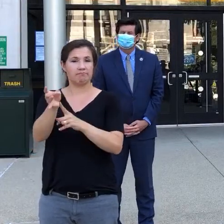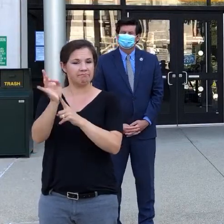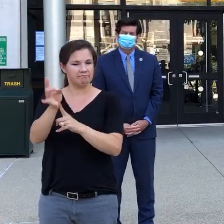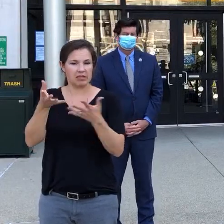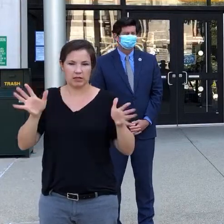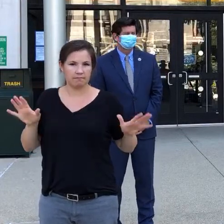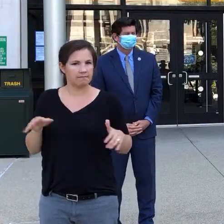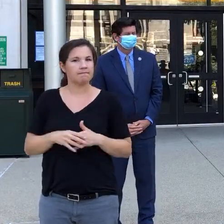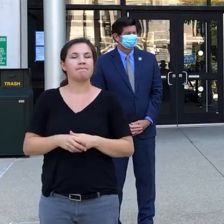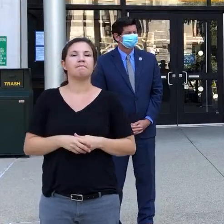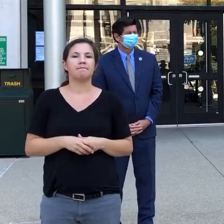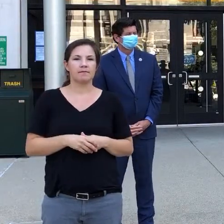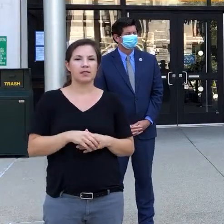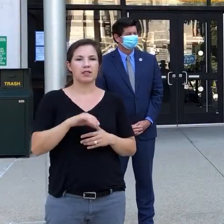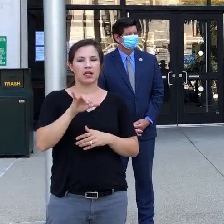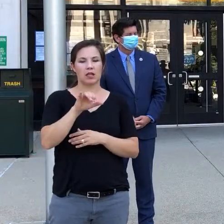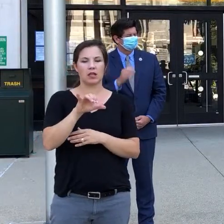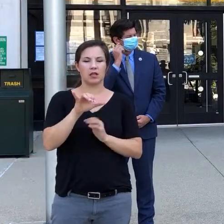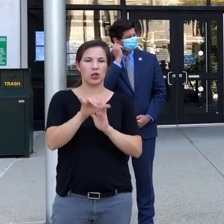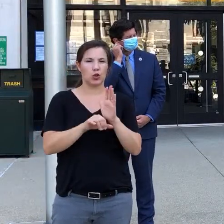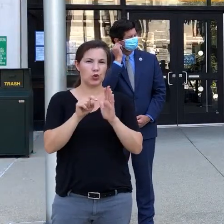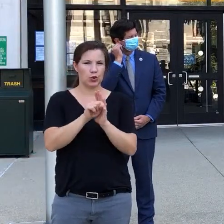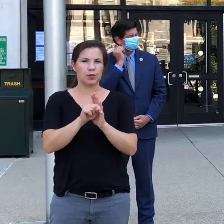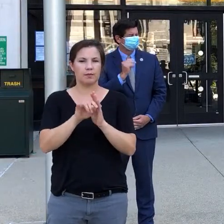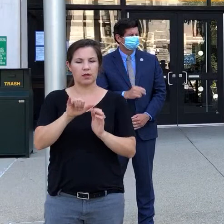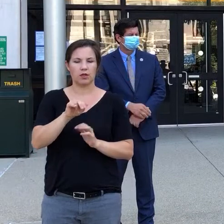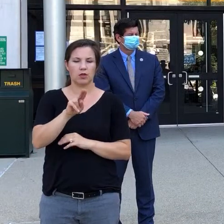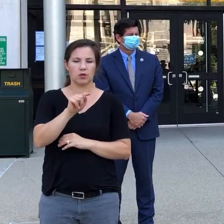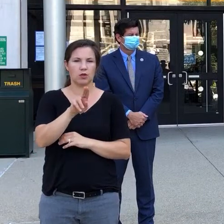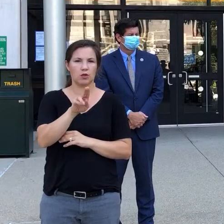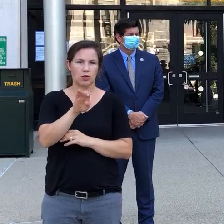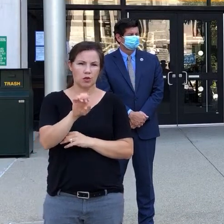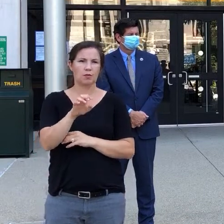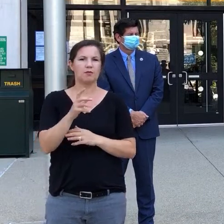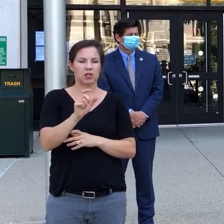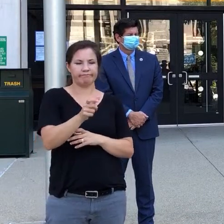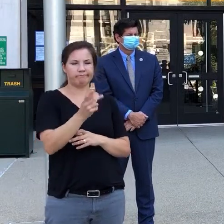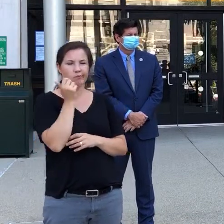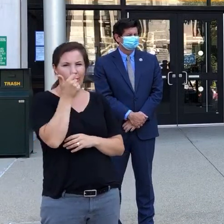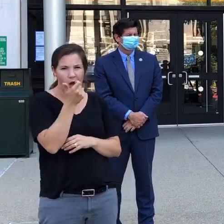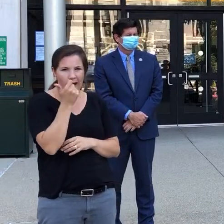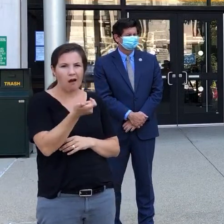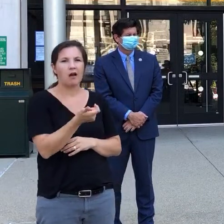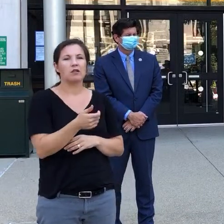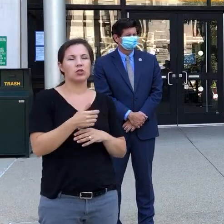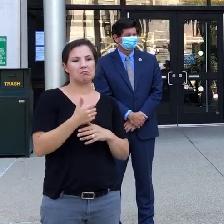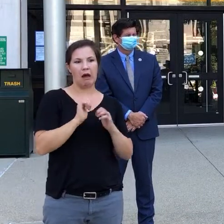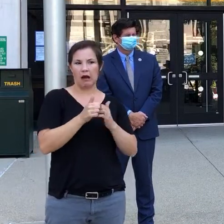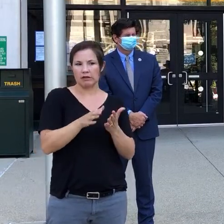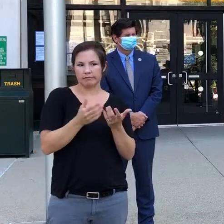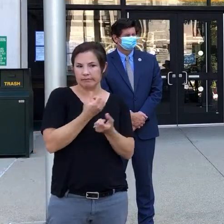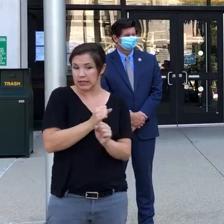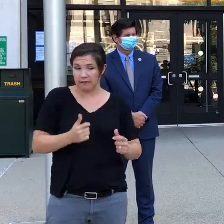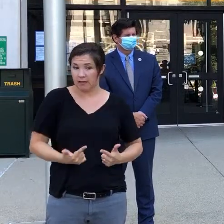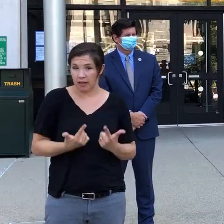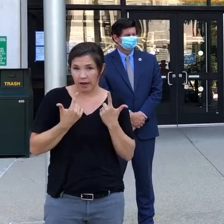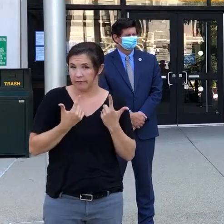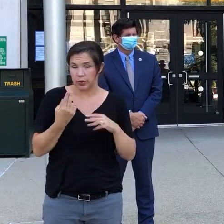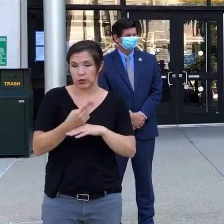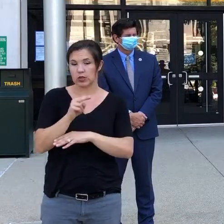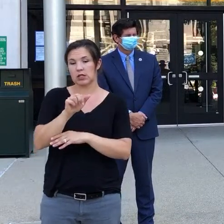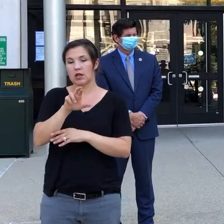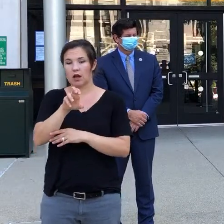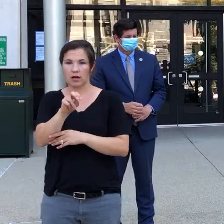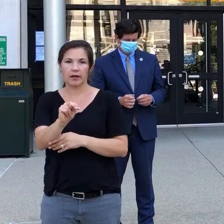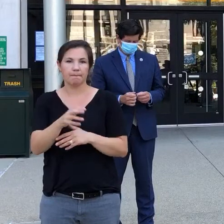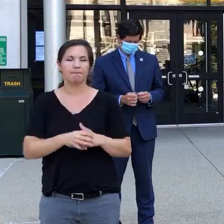it's on the Erie County YouTube channel, so you can tune in and learn for yourself how to save a life with Narcan. So again,